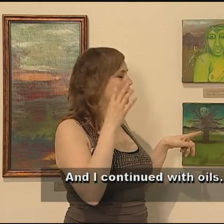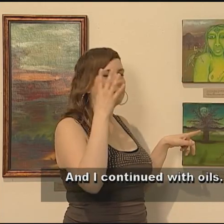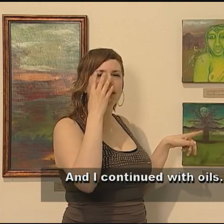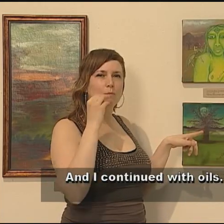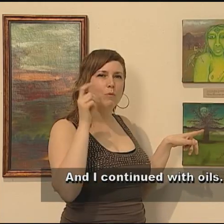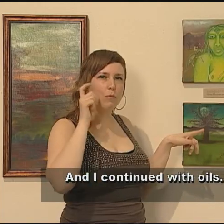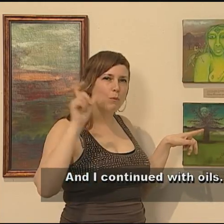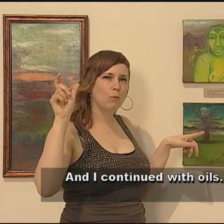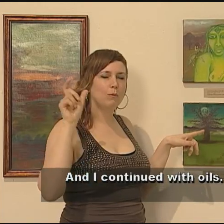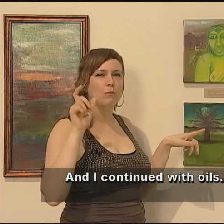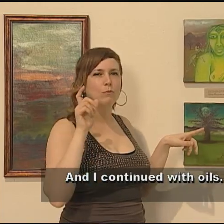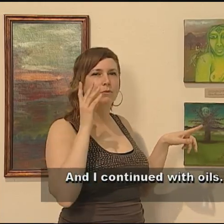And I continued with oils.